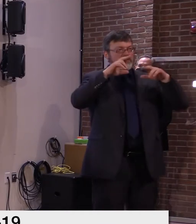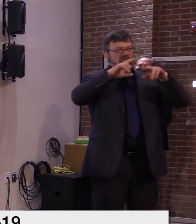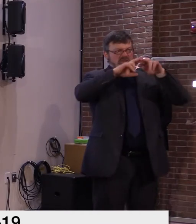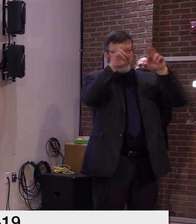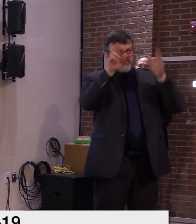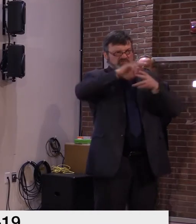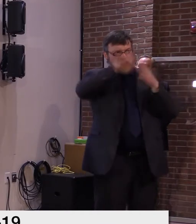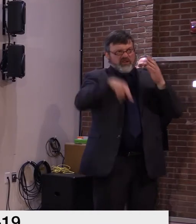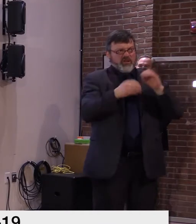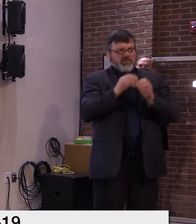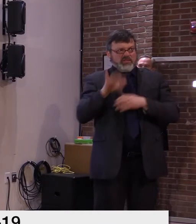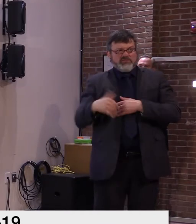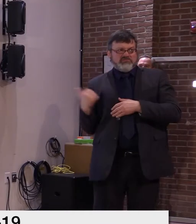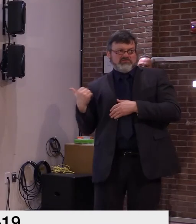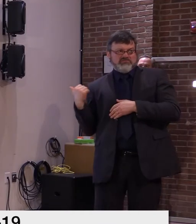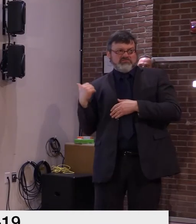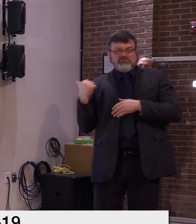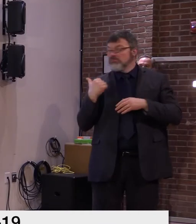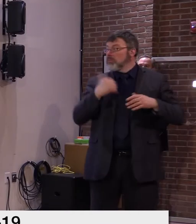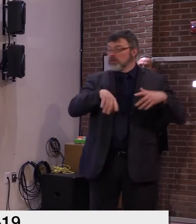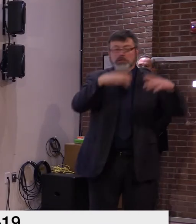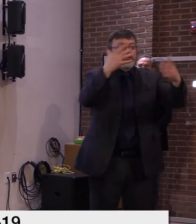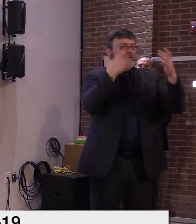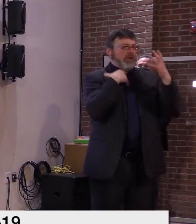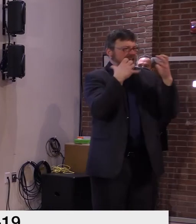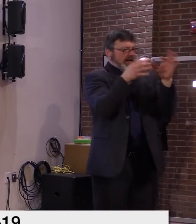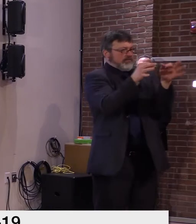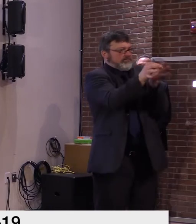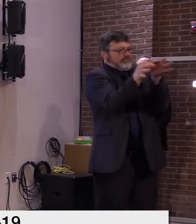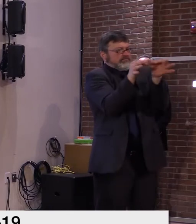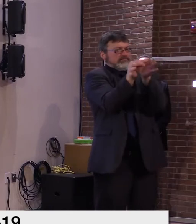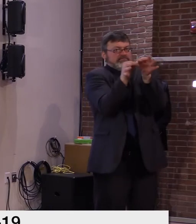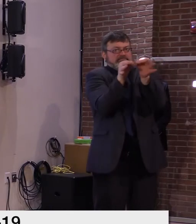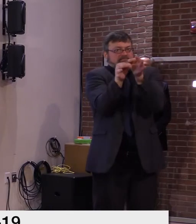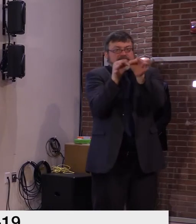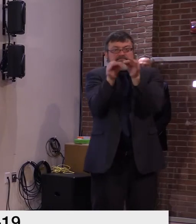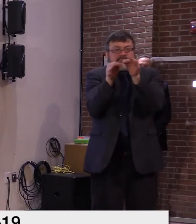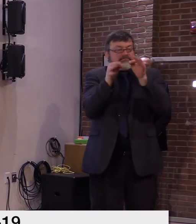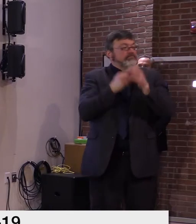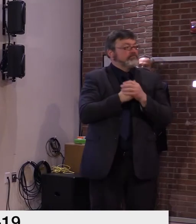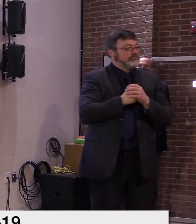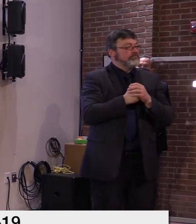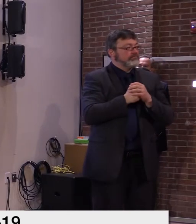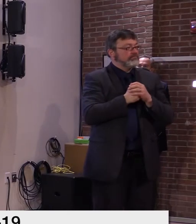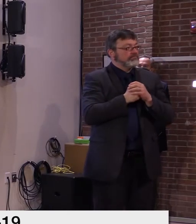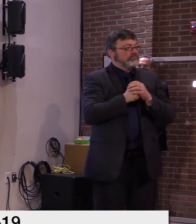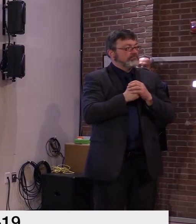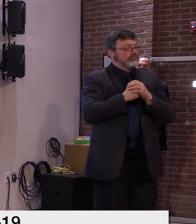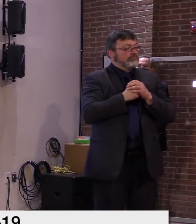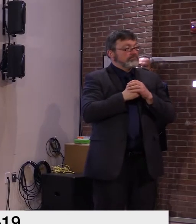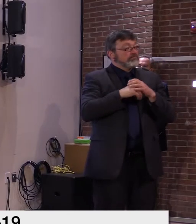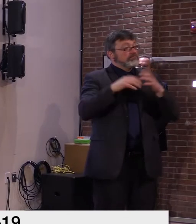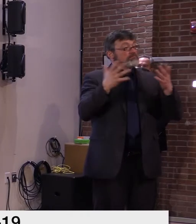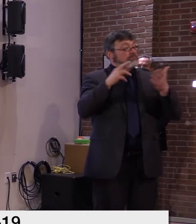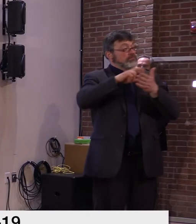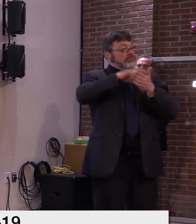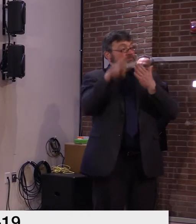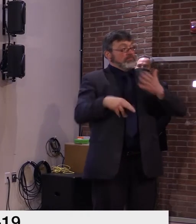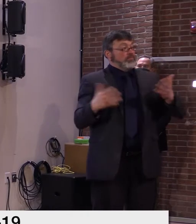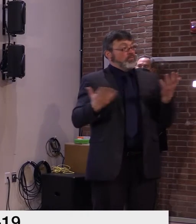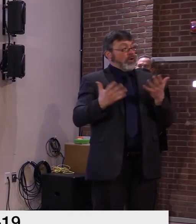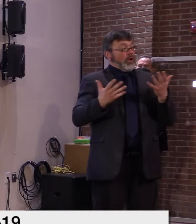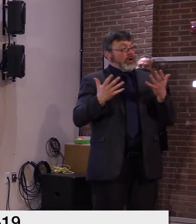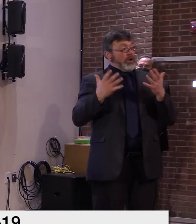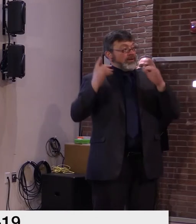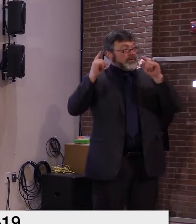These data are just a small piece of what was collected, is being collected as part of a five-year initiative called the Vermont Youth Project. Through this